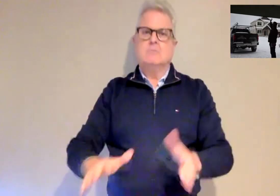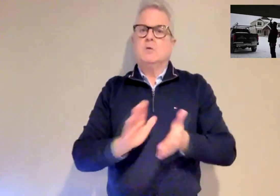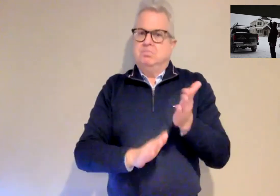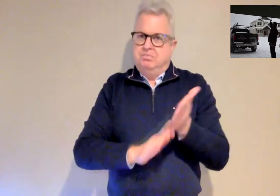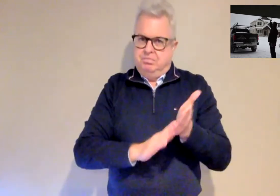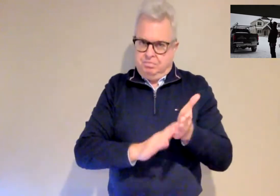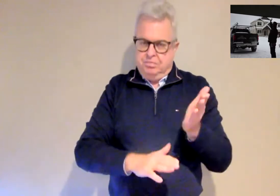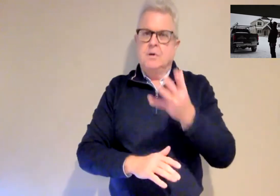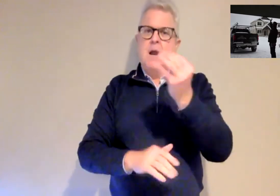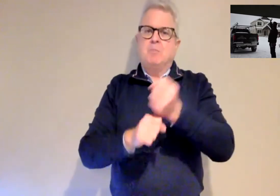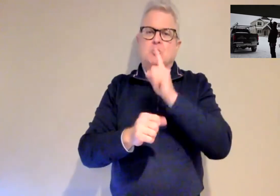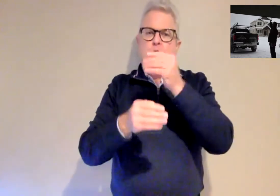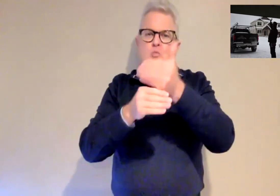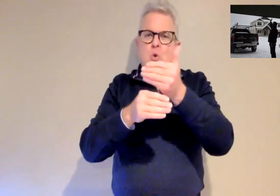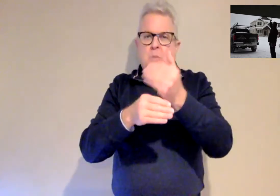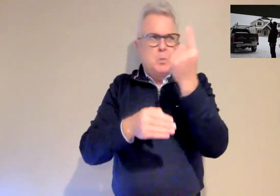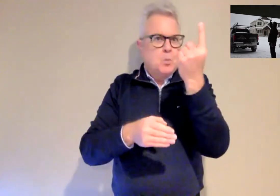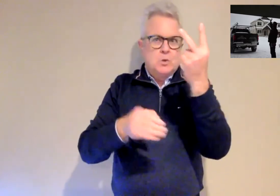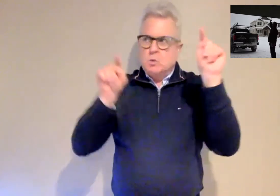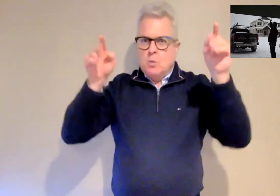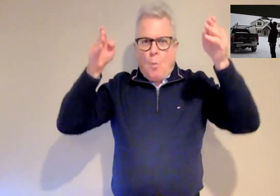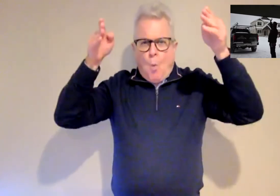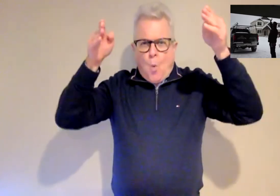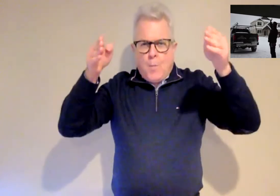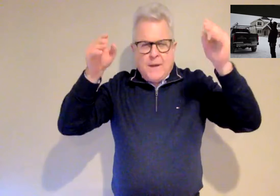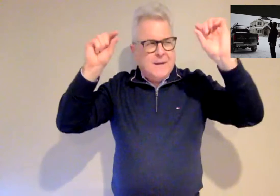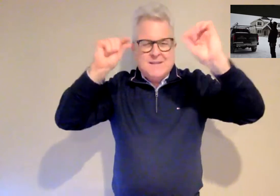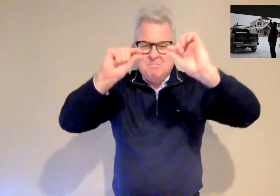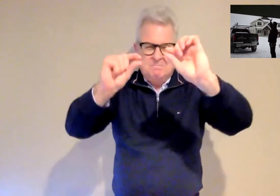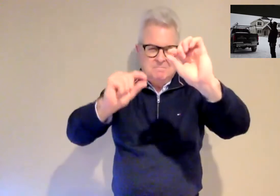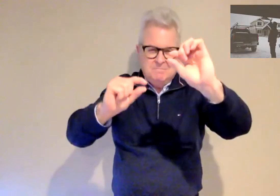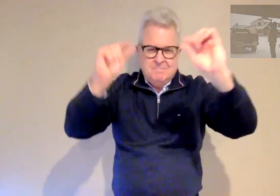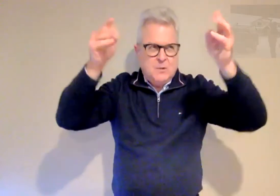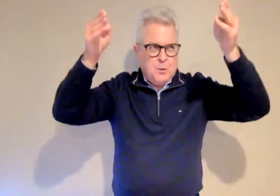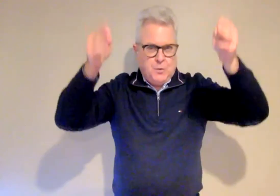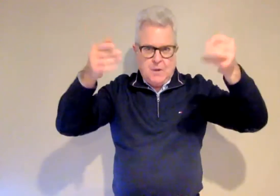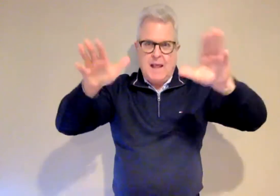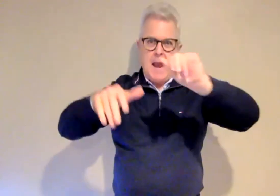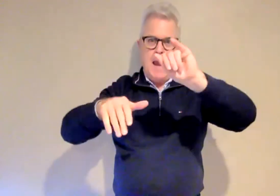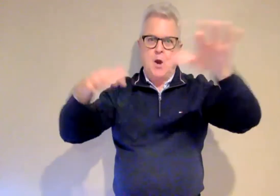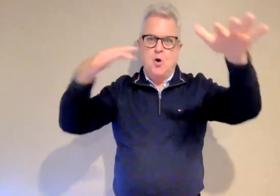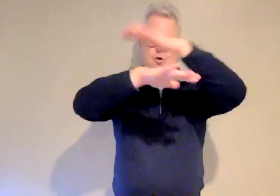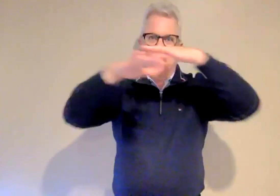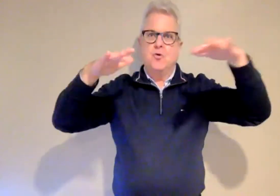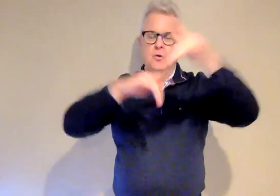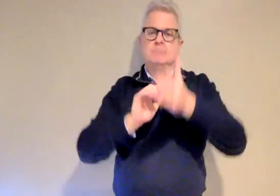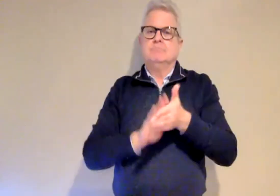in so that you have the car running with fresh air coming in there. So keep the windows cracked open slightly to